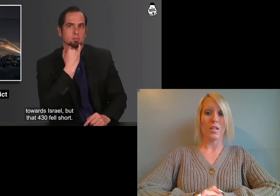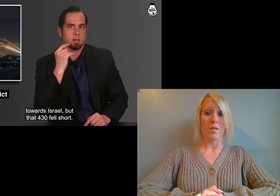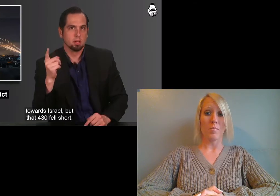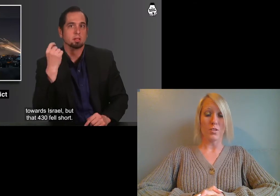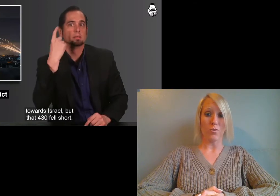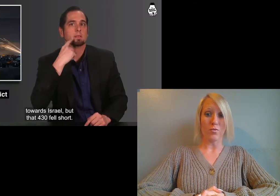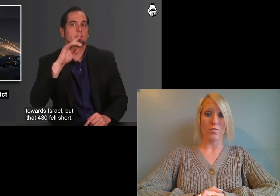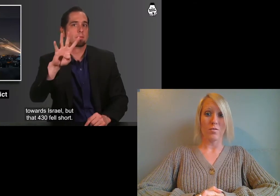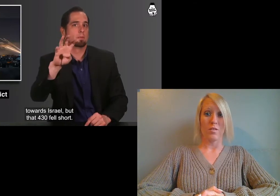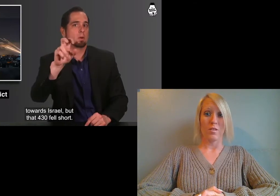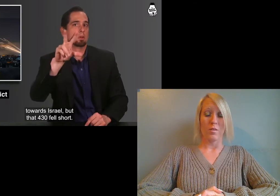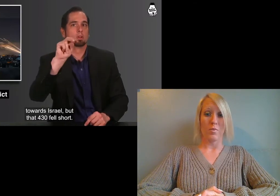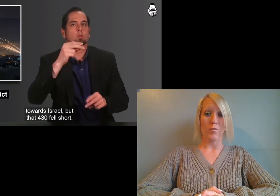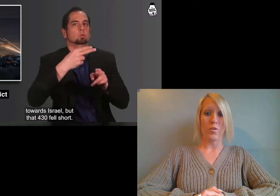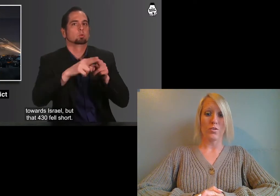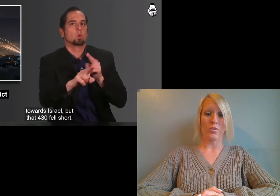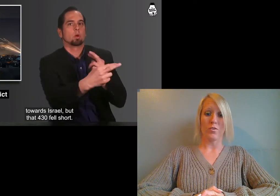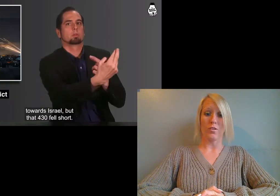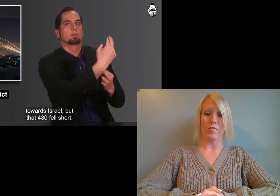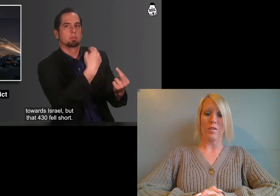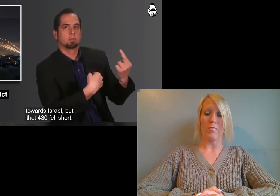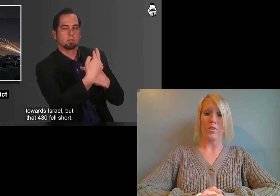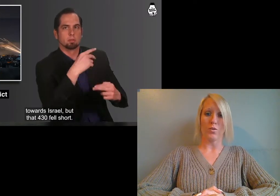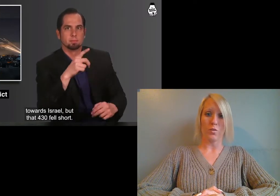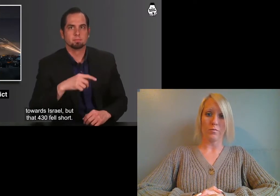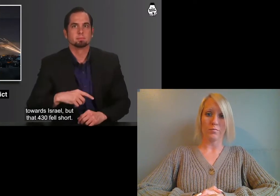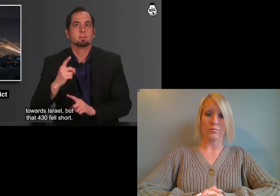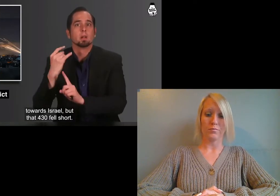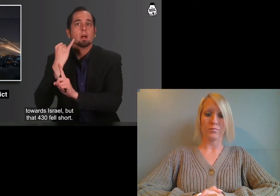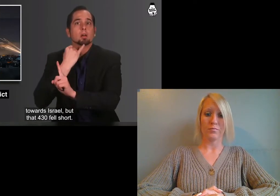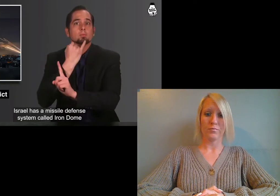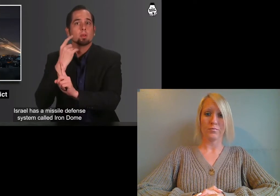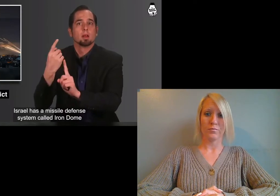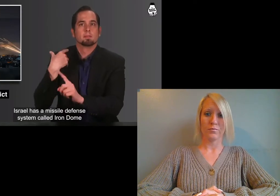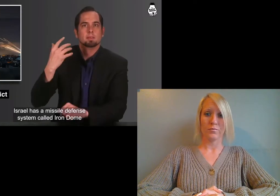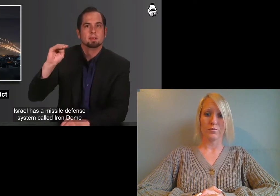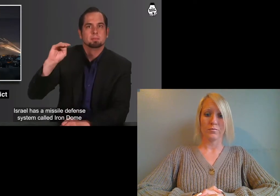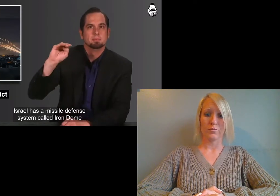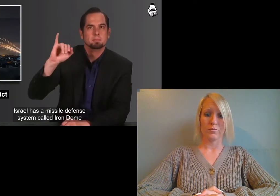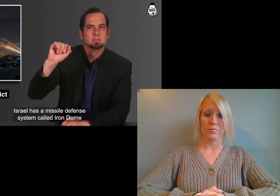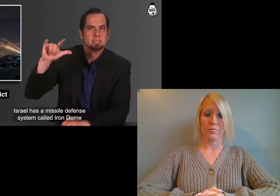1,800 missiles, but 430 of them fell short.